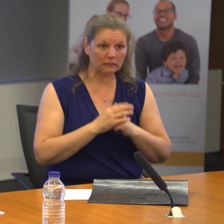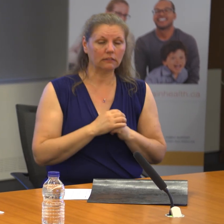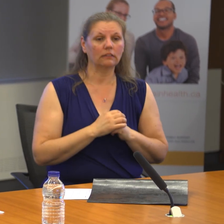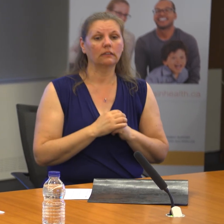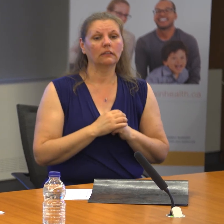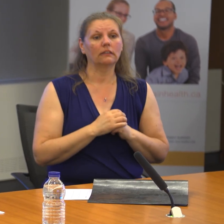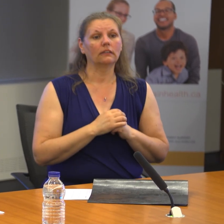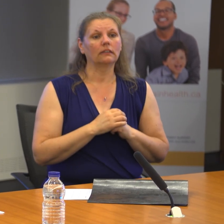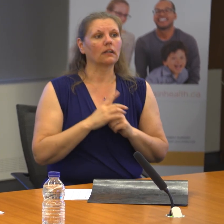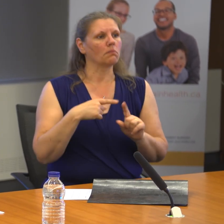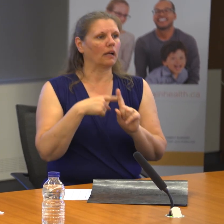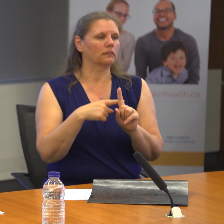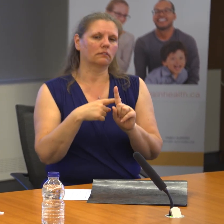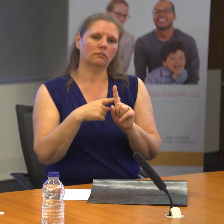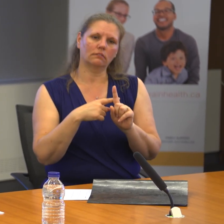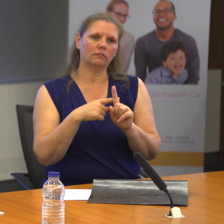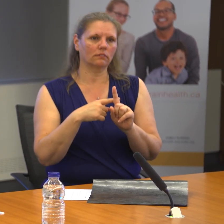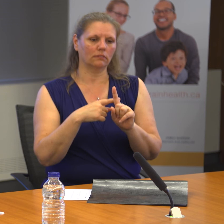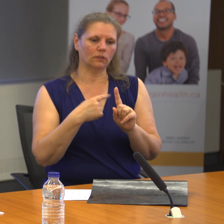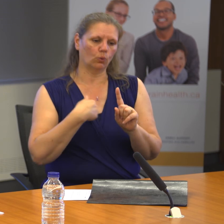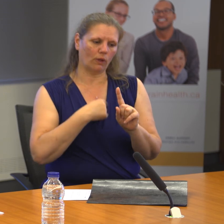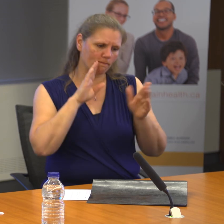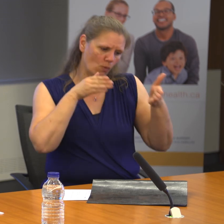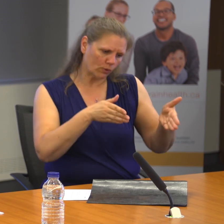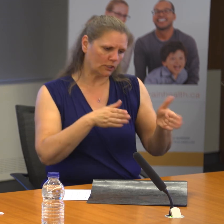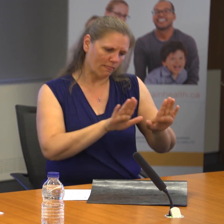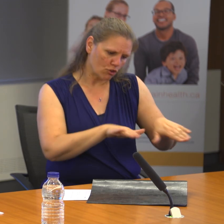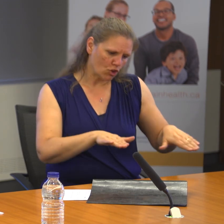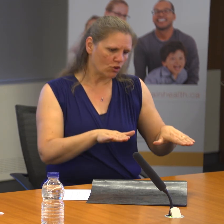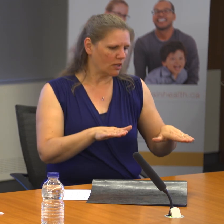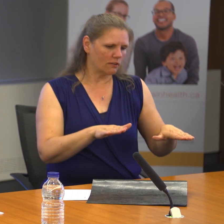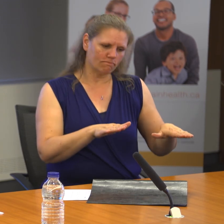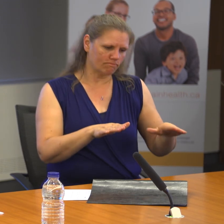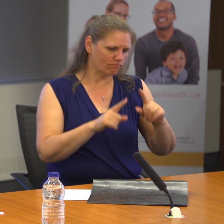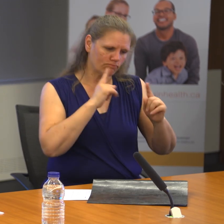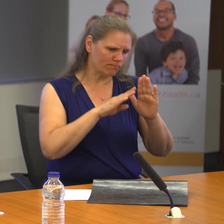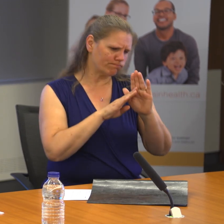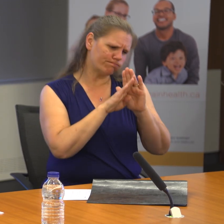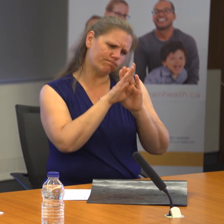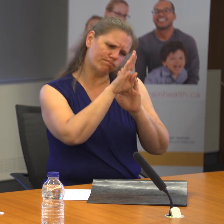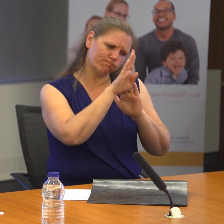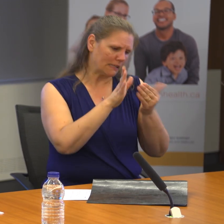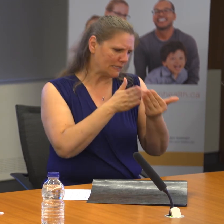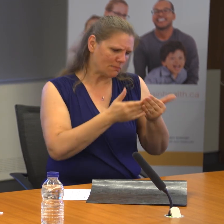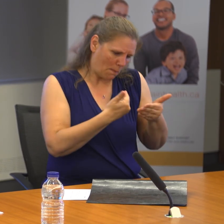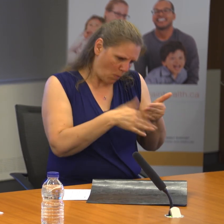that we ensure that our children thrive from birth to thriving throughout their life.